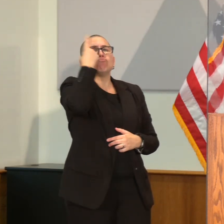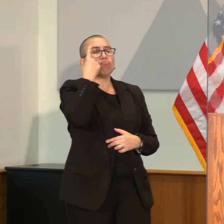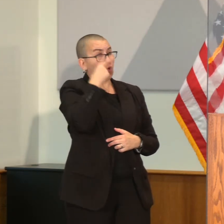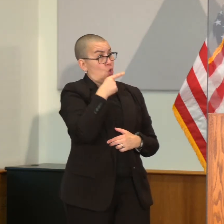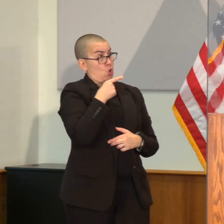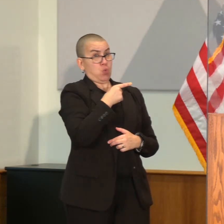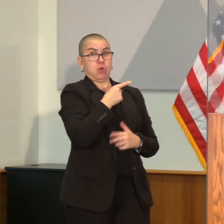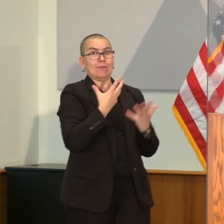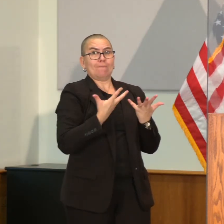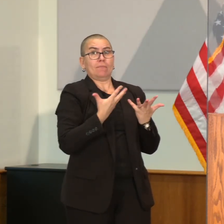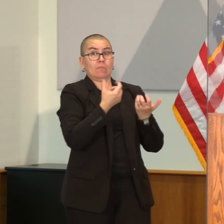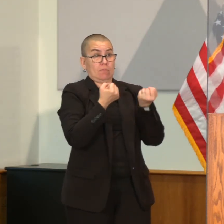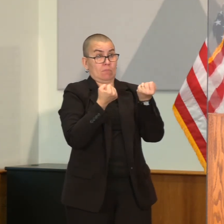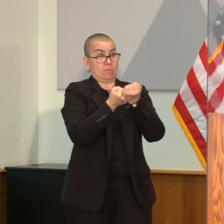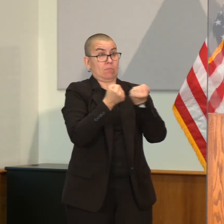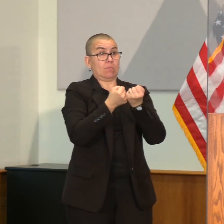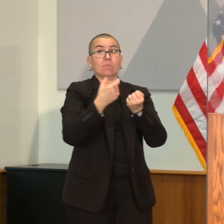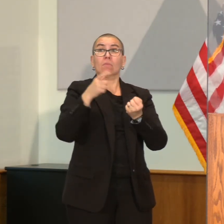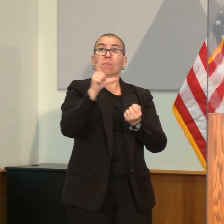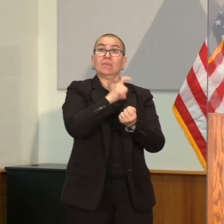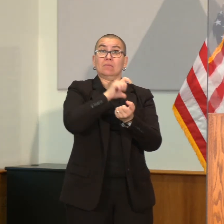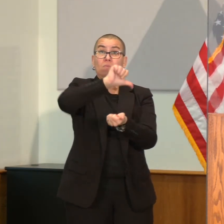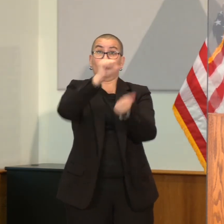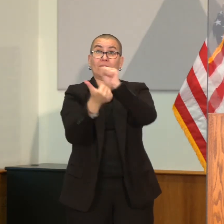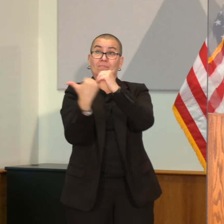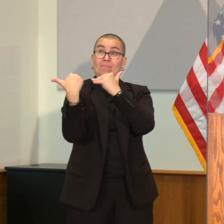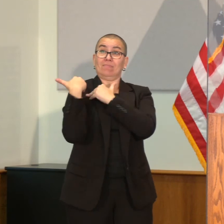accountability reform here, any sort of change?